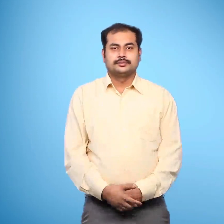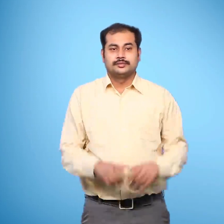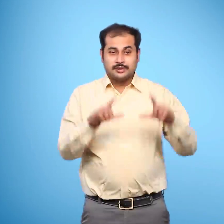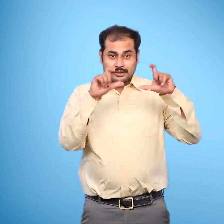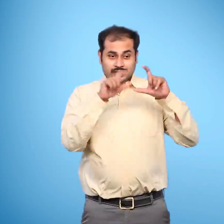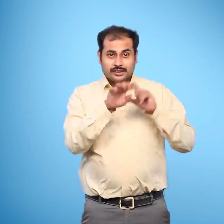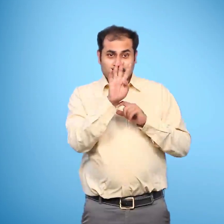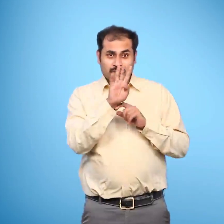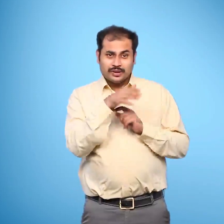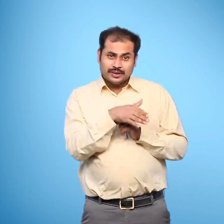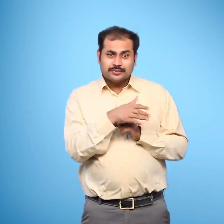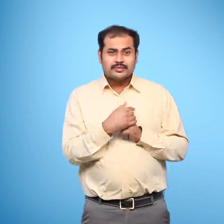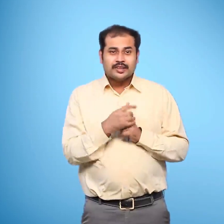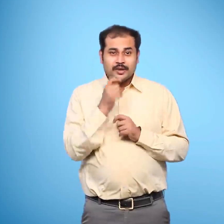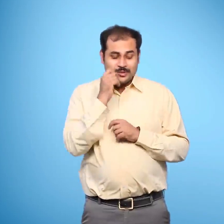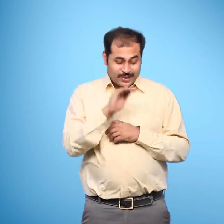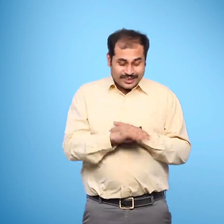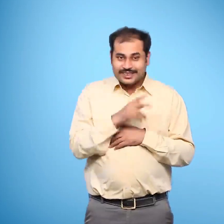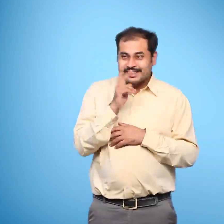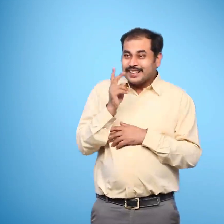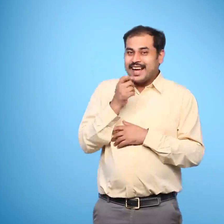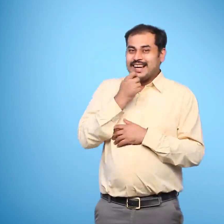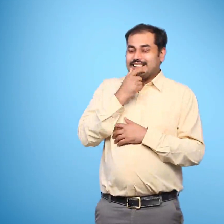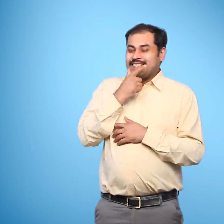In picture 4, Velu is responding with a smile.